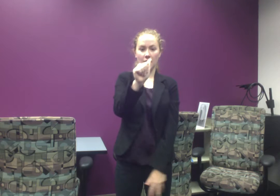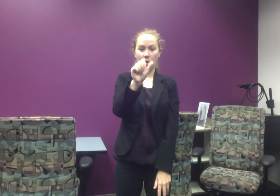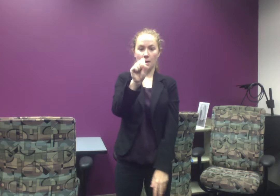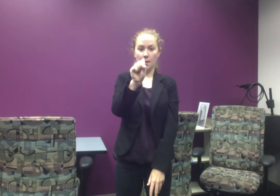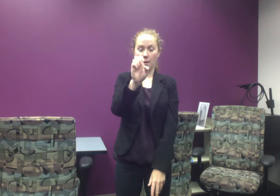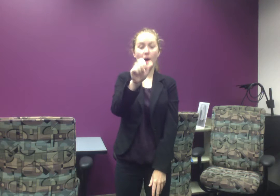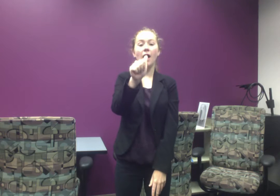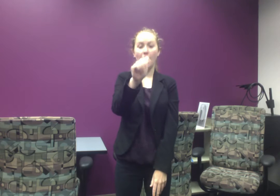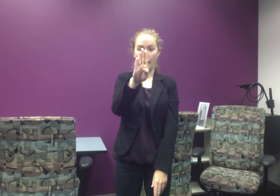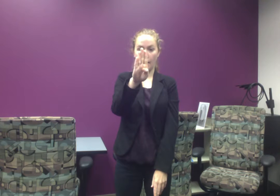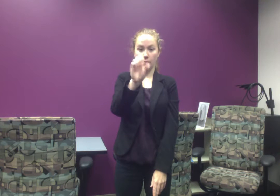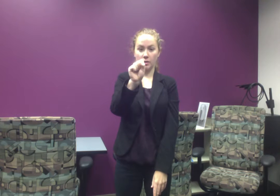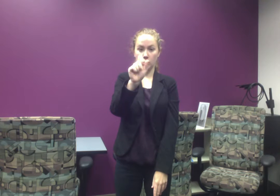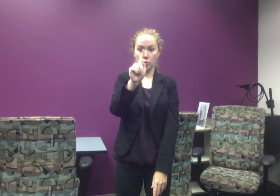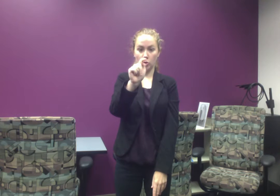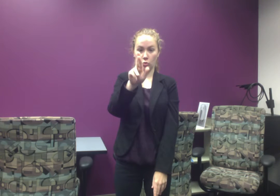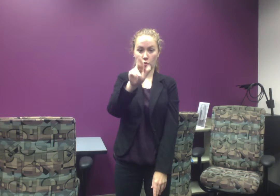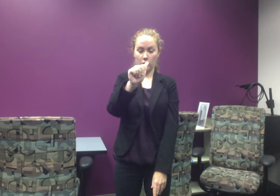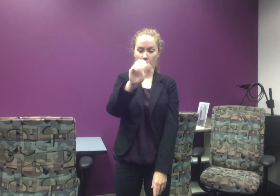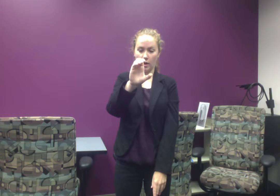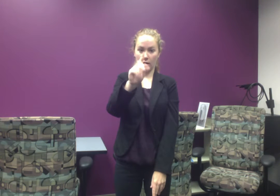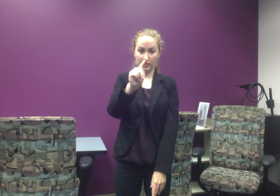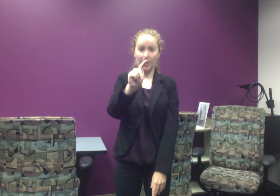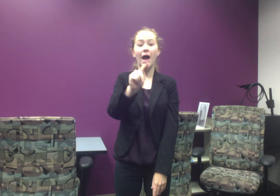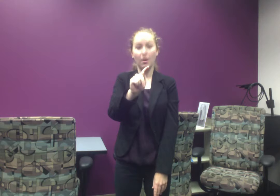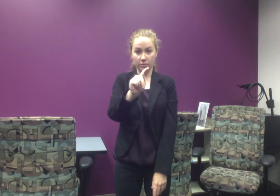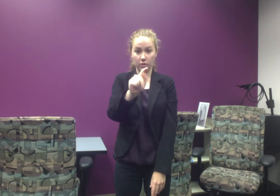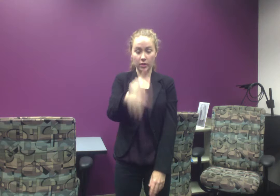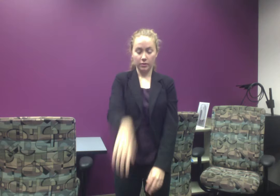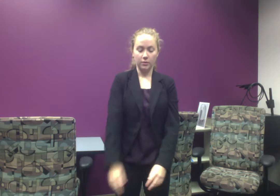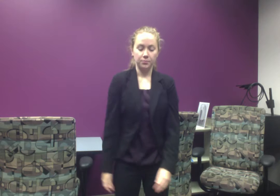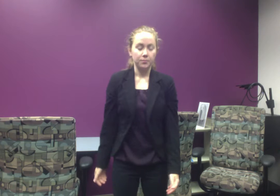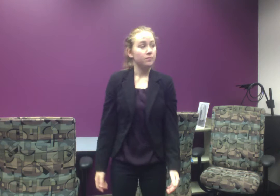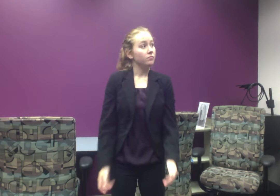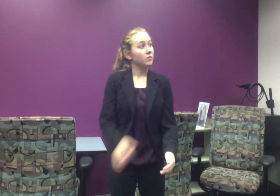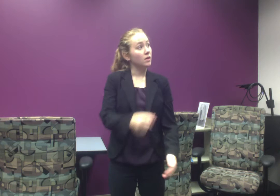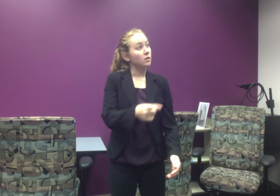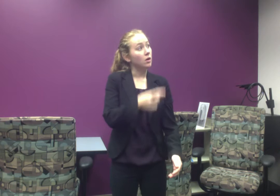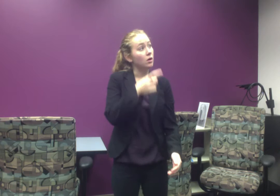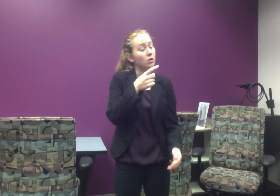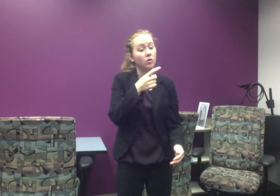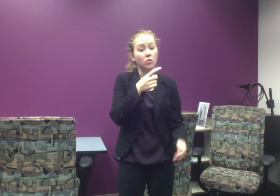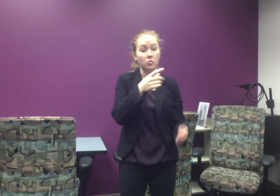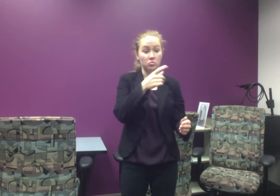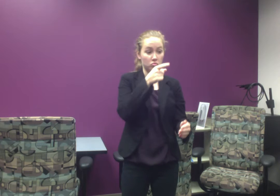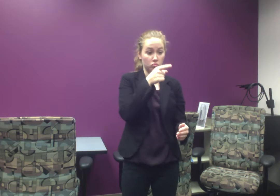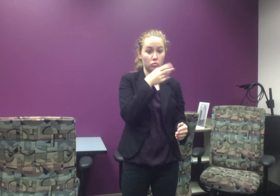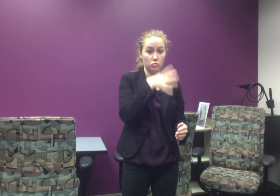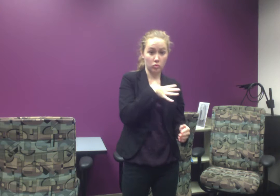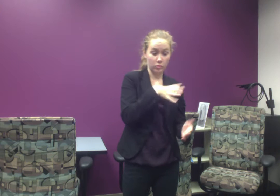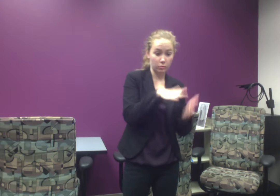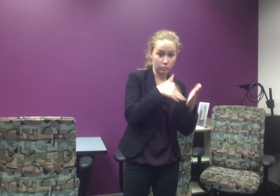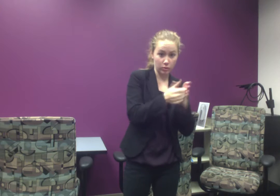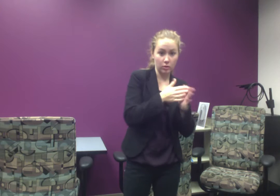pretend, when she painted her flowers, she would pretend she was painting it from maybe a bumblebee's point of view. Because that bumblebee would go inside